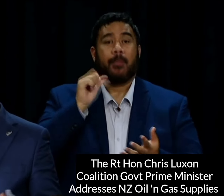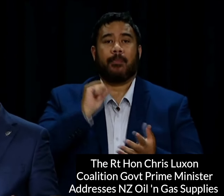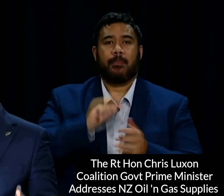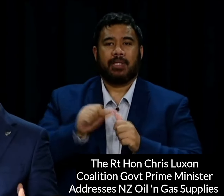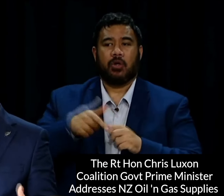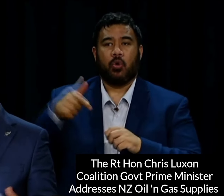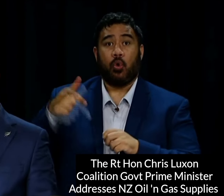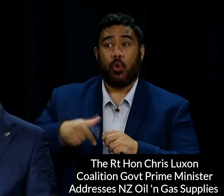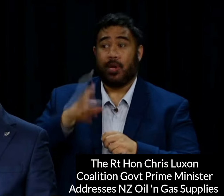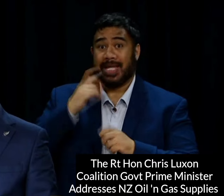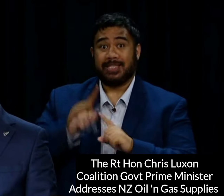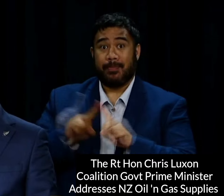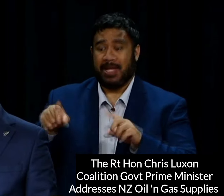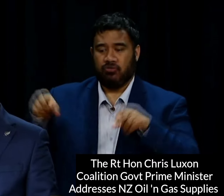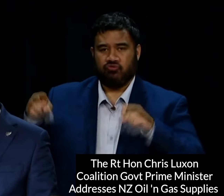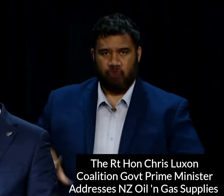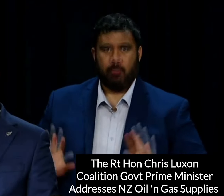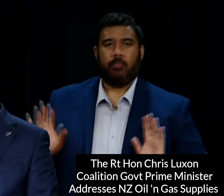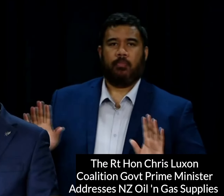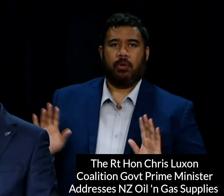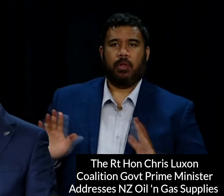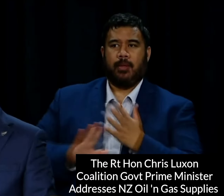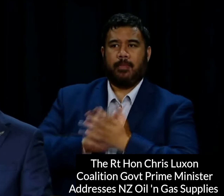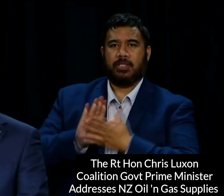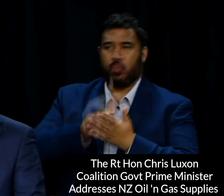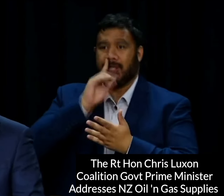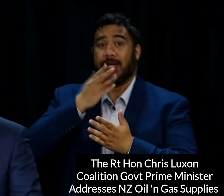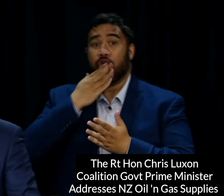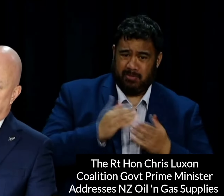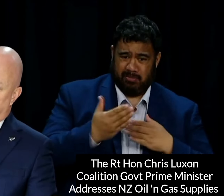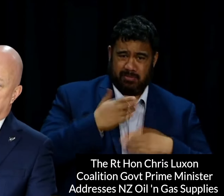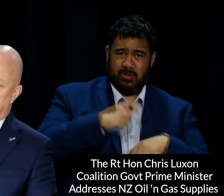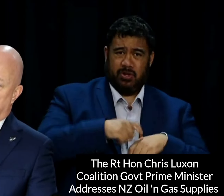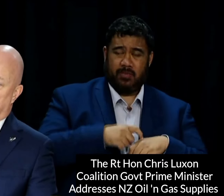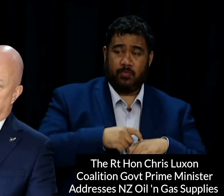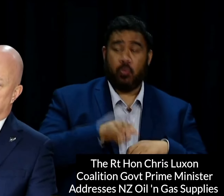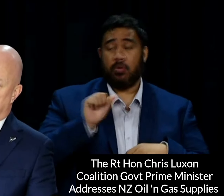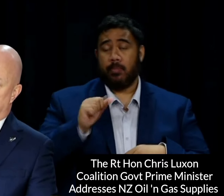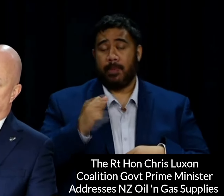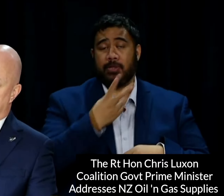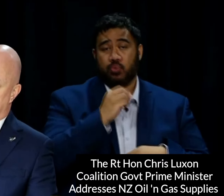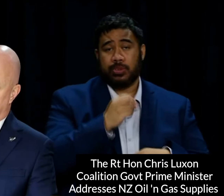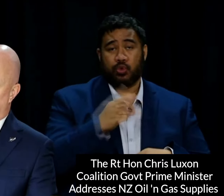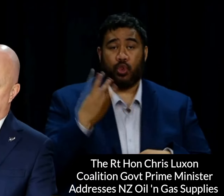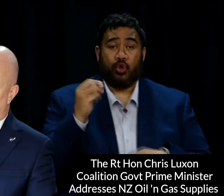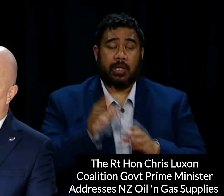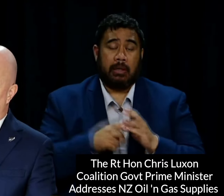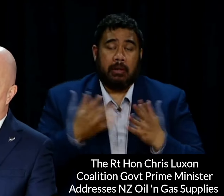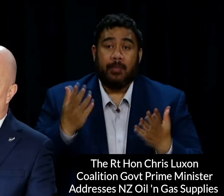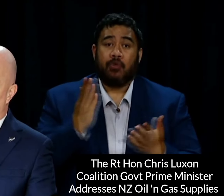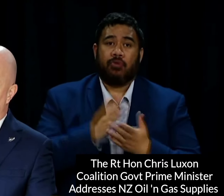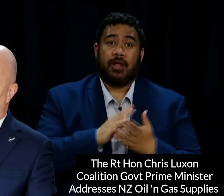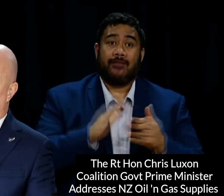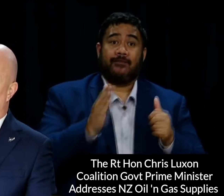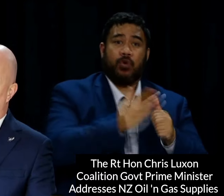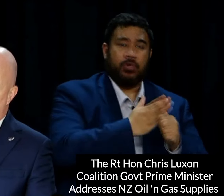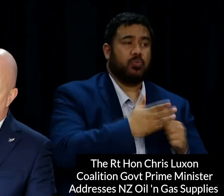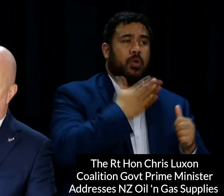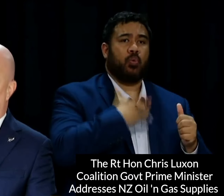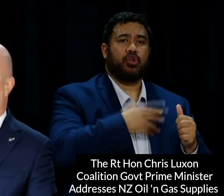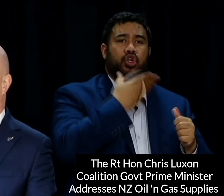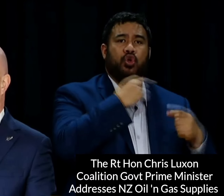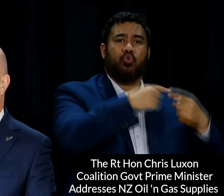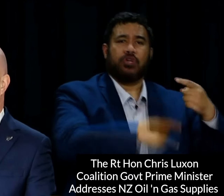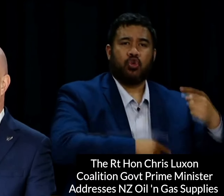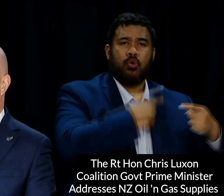and gas ban so that we can access more gas to support us in that transition is important. We are very determined, first and foremost, to double the amount of renewables in this country. We